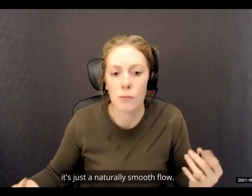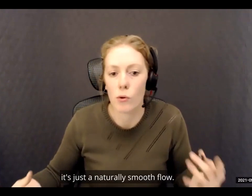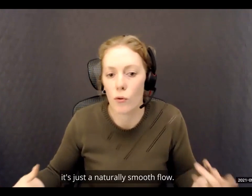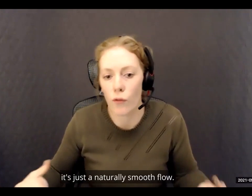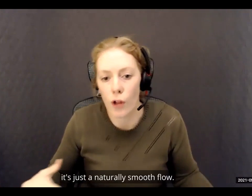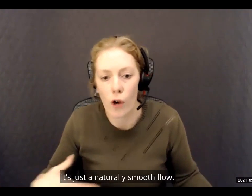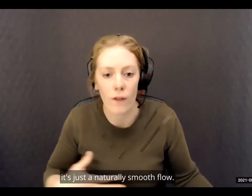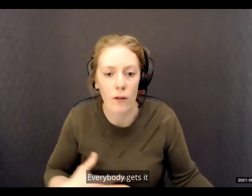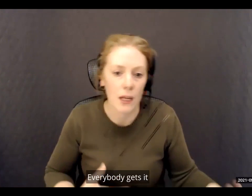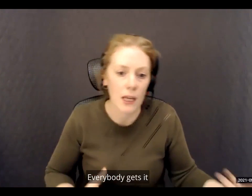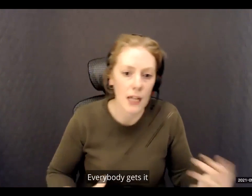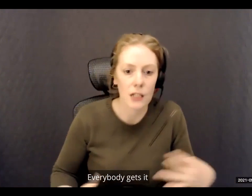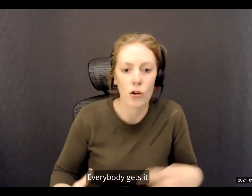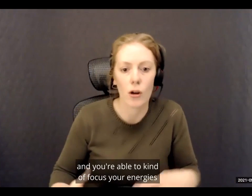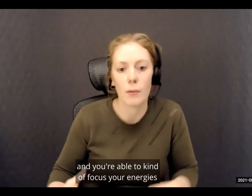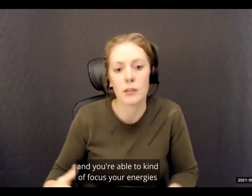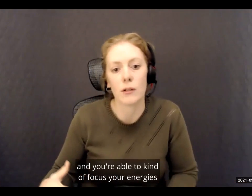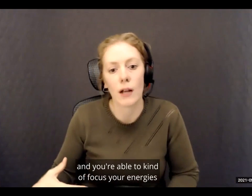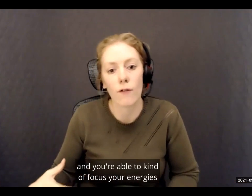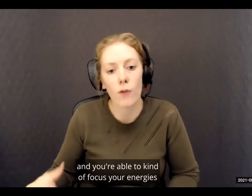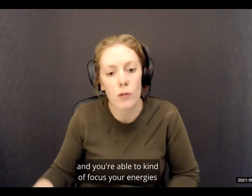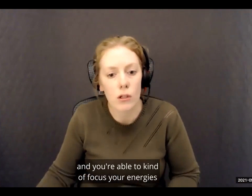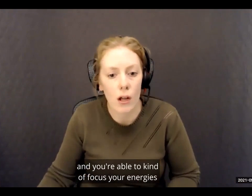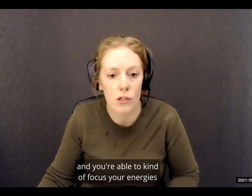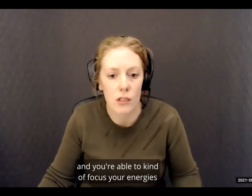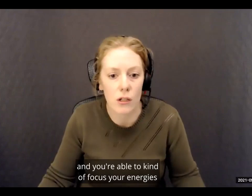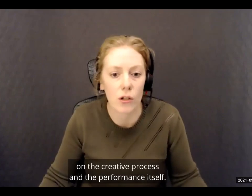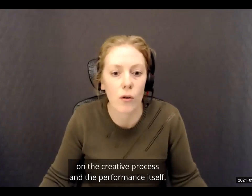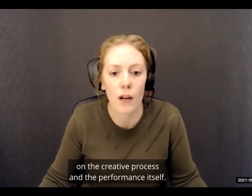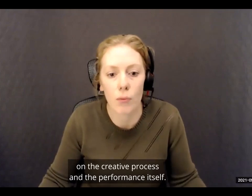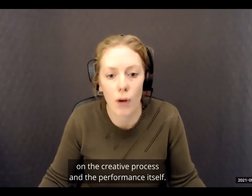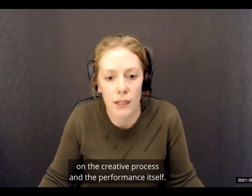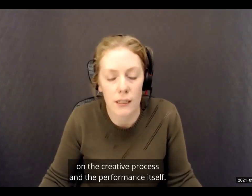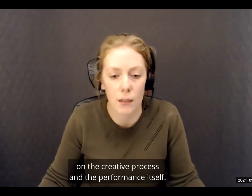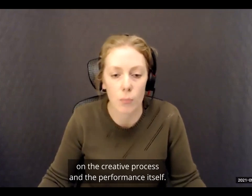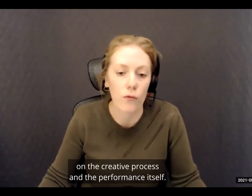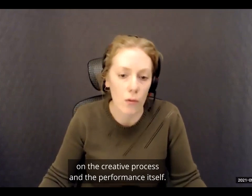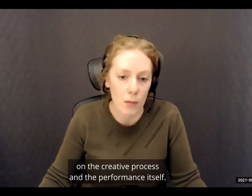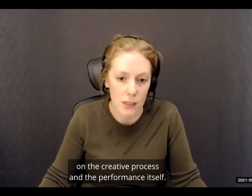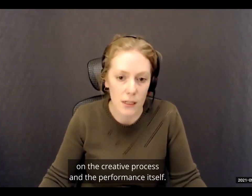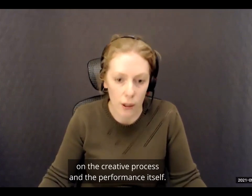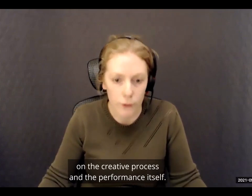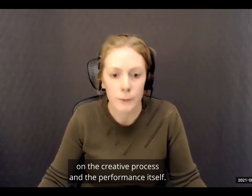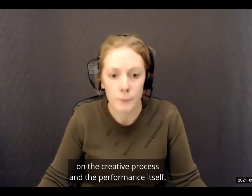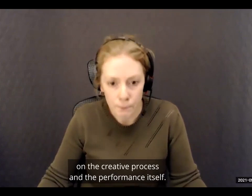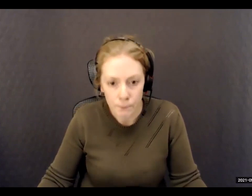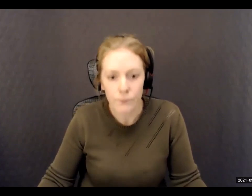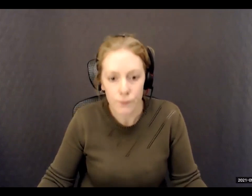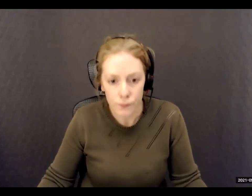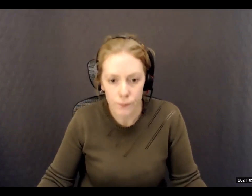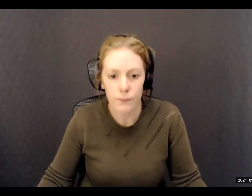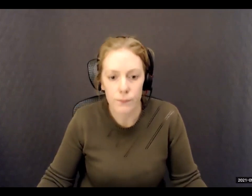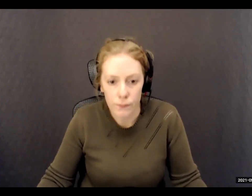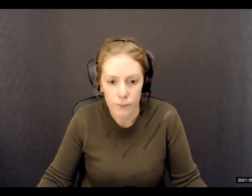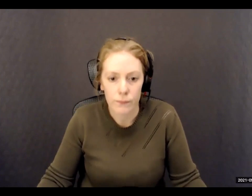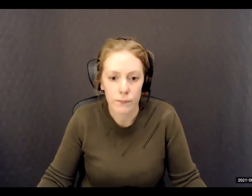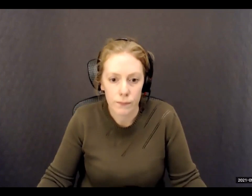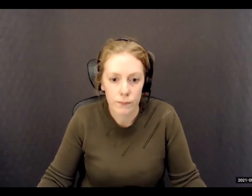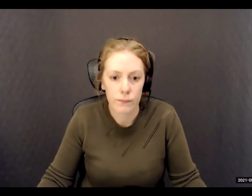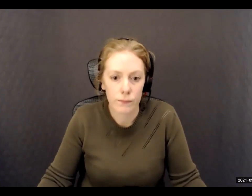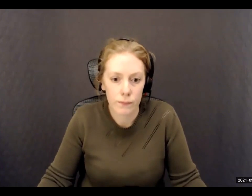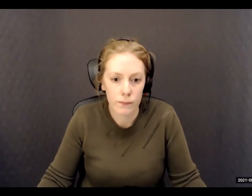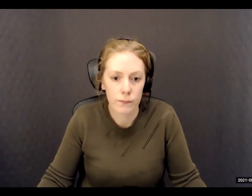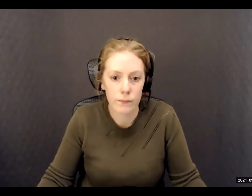naturally smooth flow. Everybody gets it, and you're able to kind of focus your energies on the creative process and the performance itself.